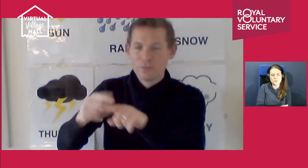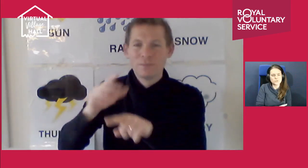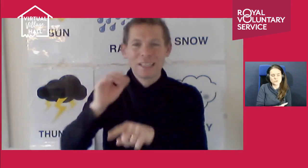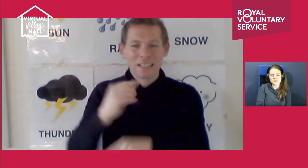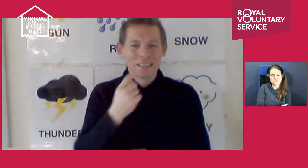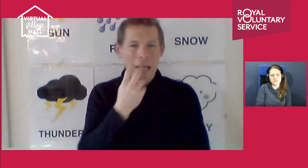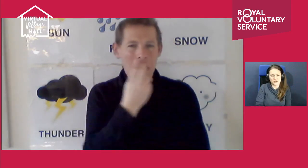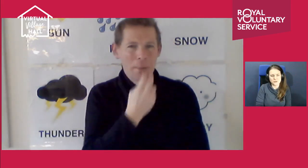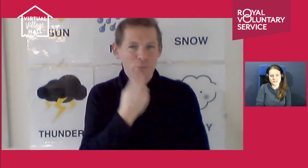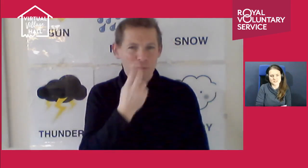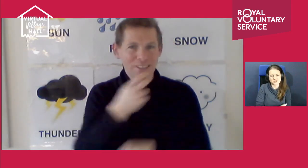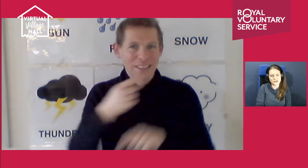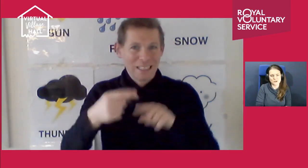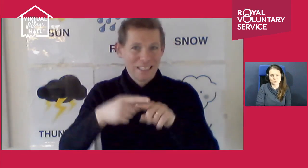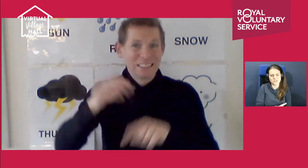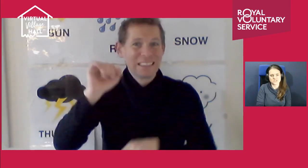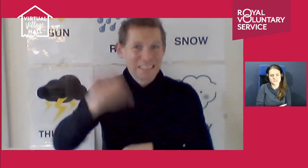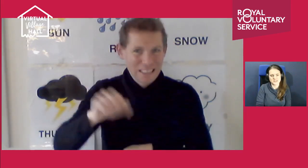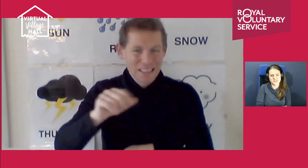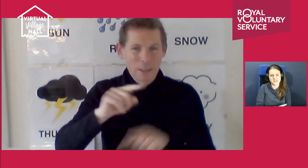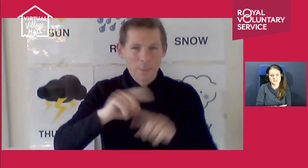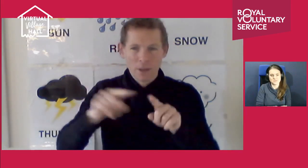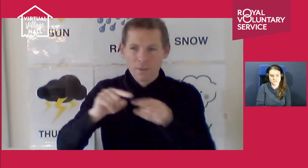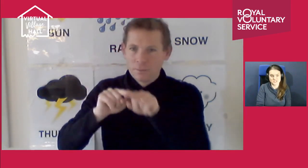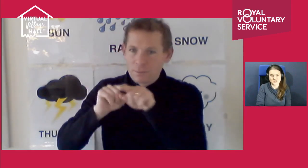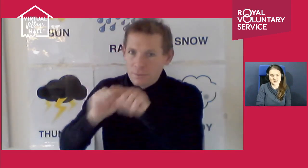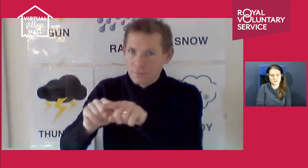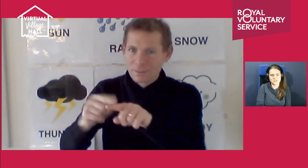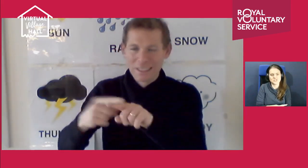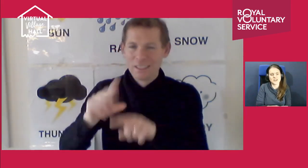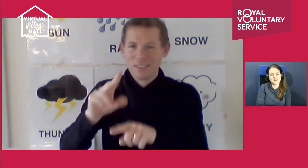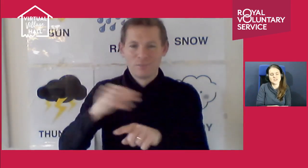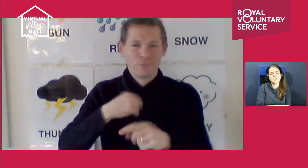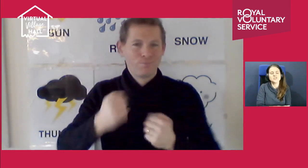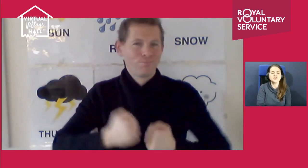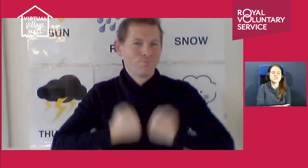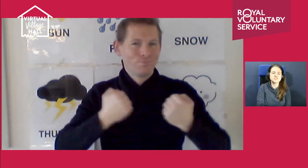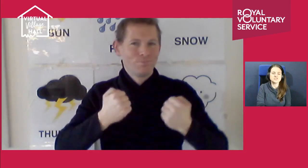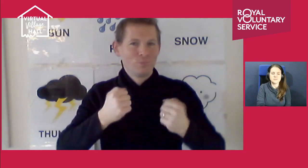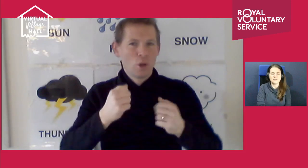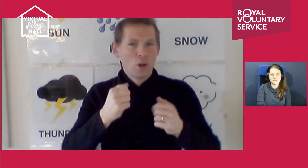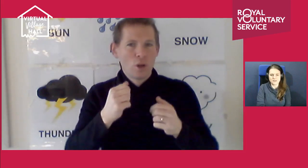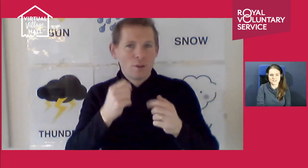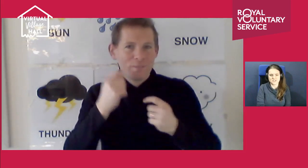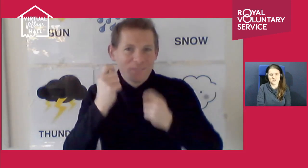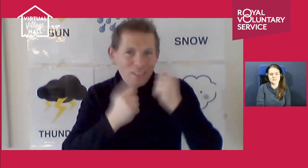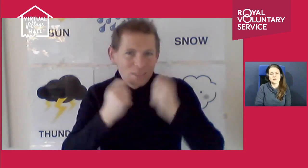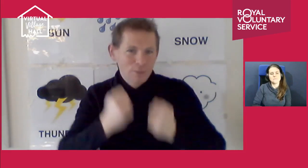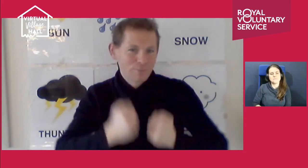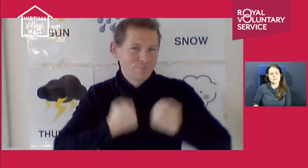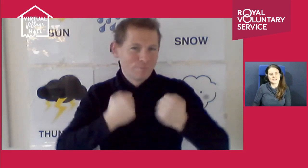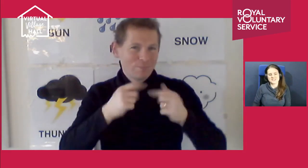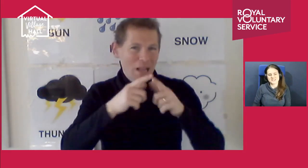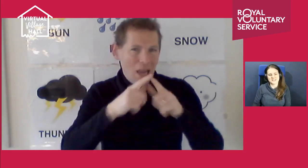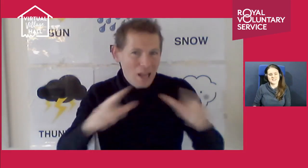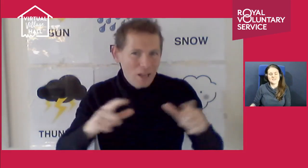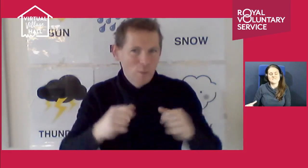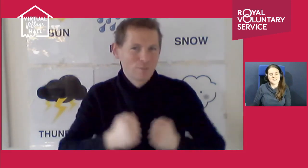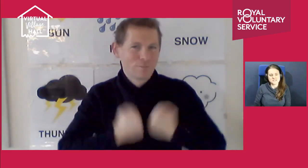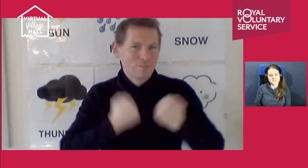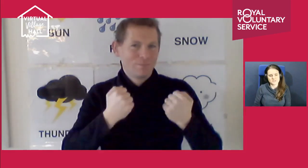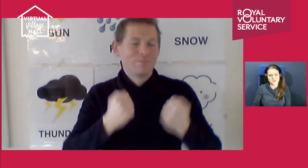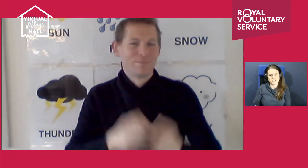but we don't follow English grammar when you're signing British Sign Language. You can use some lip pattern, but